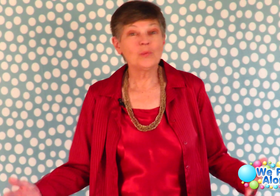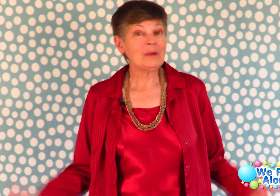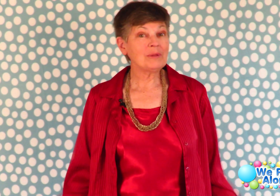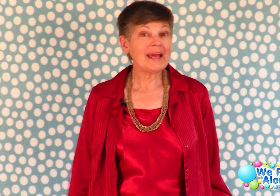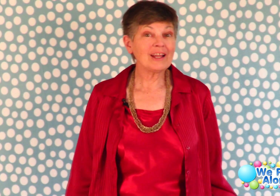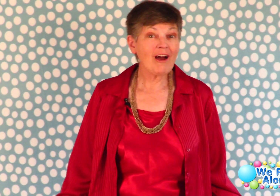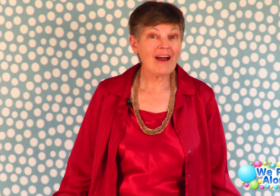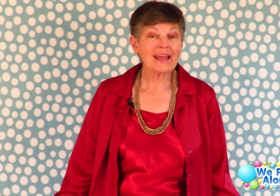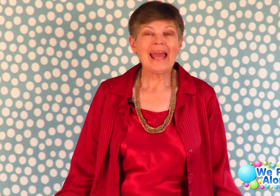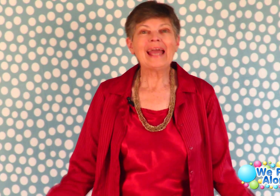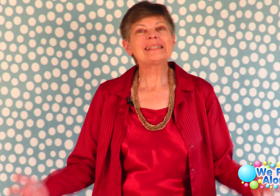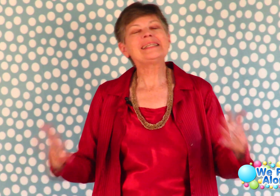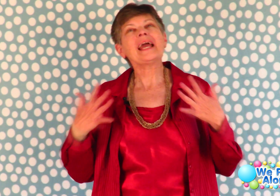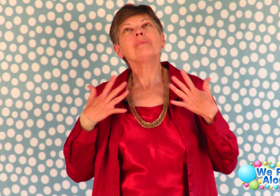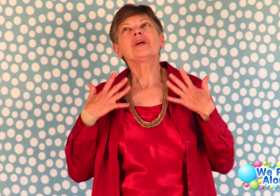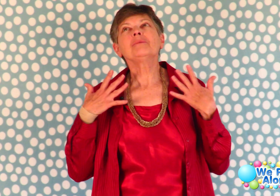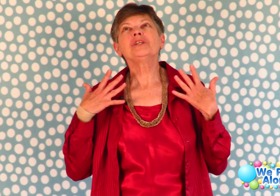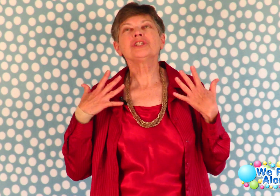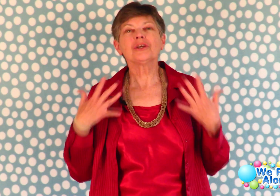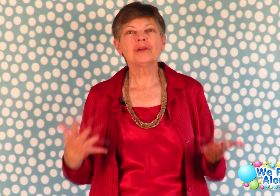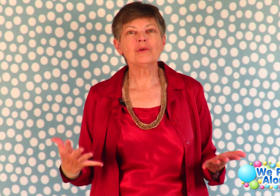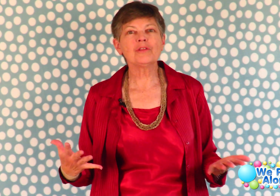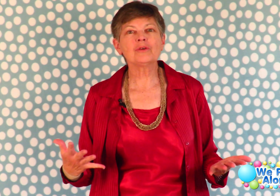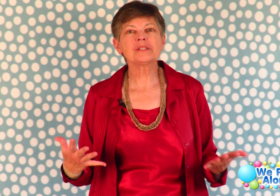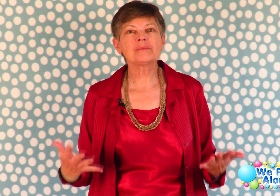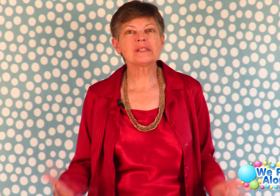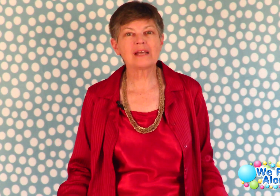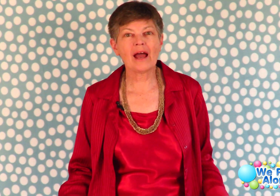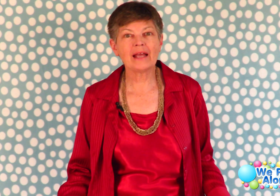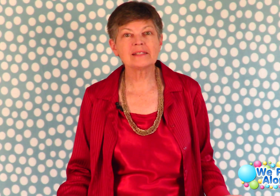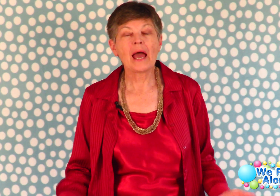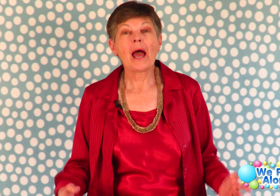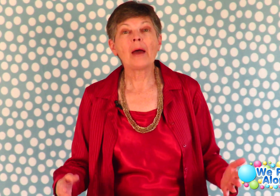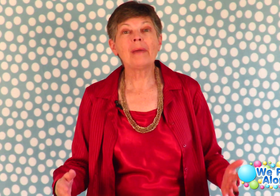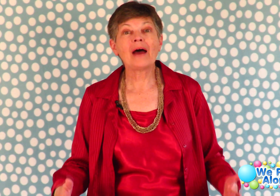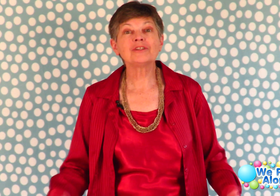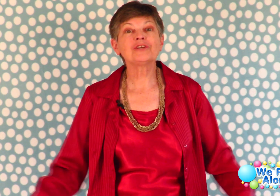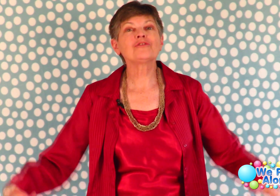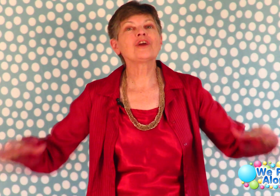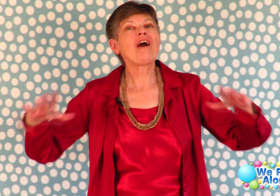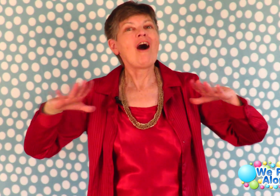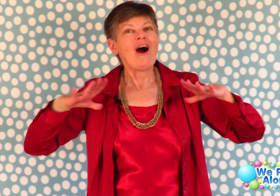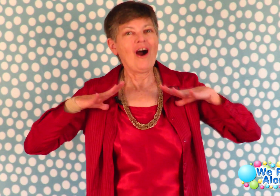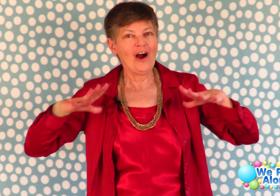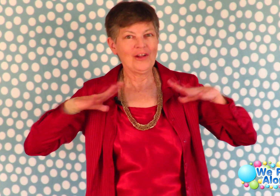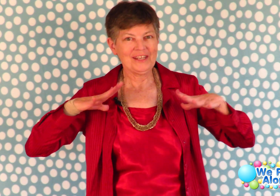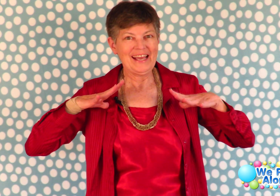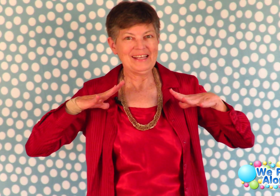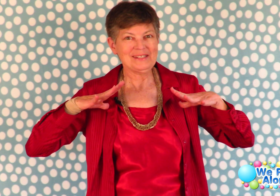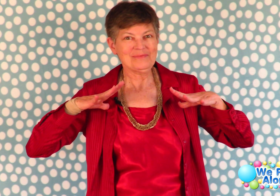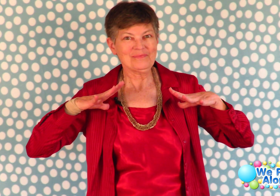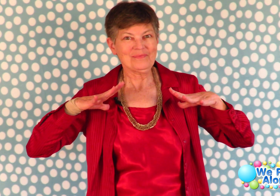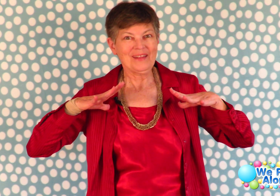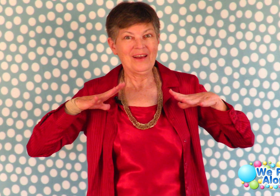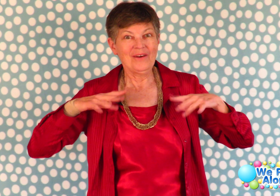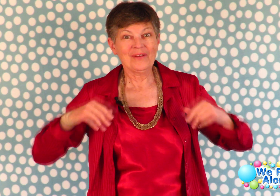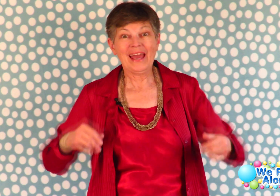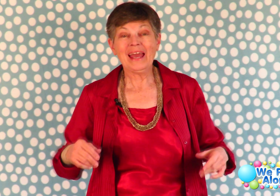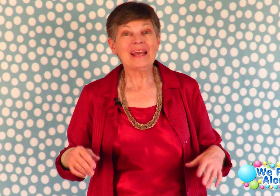to We Play Along, and today I'm going to be sharing with you some signs about different holidays. Okay, because